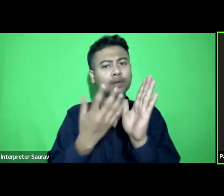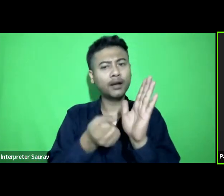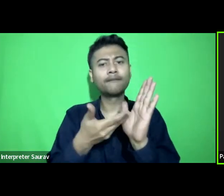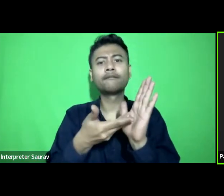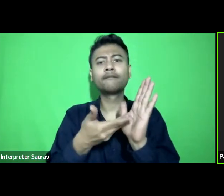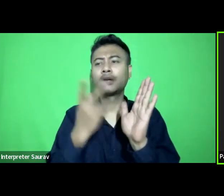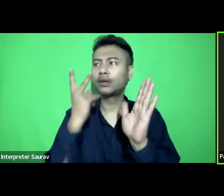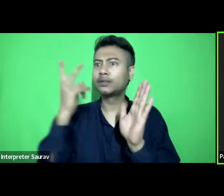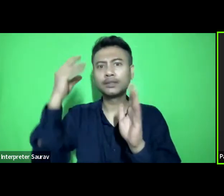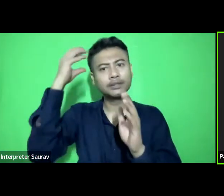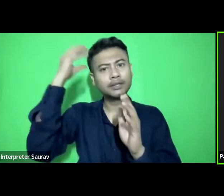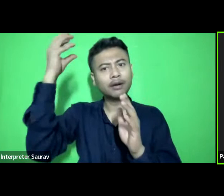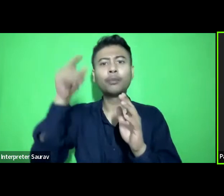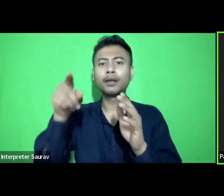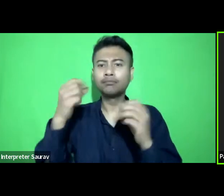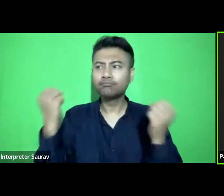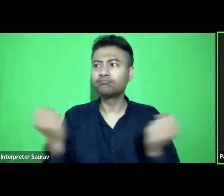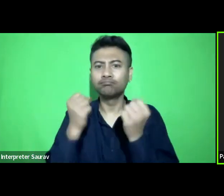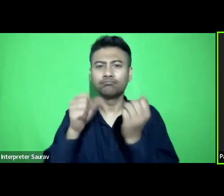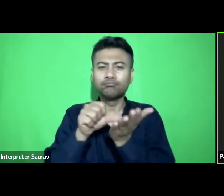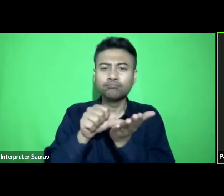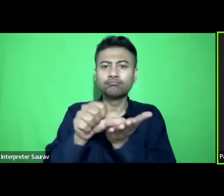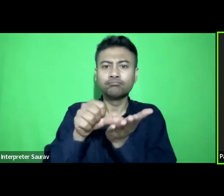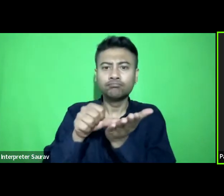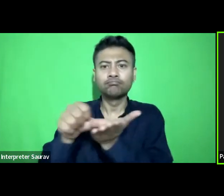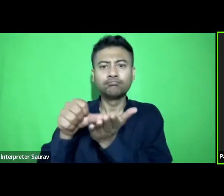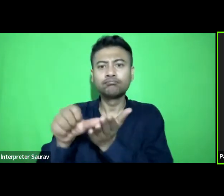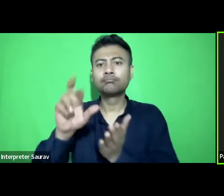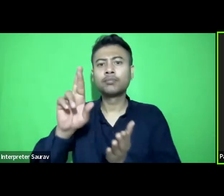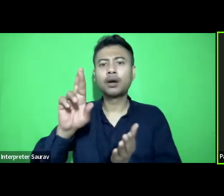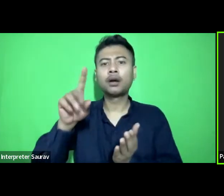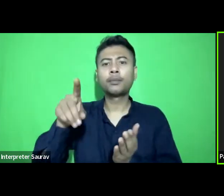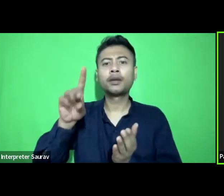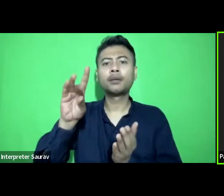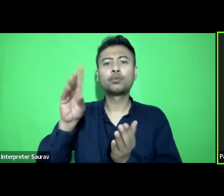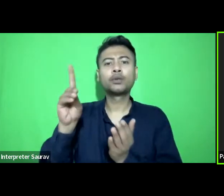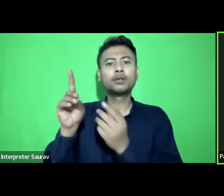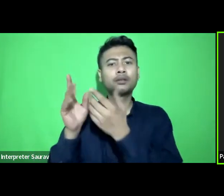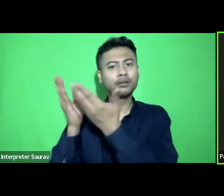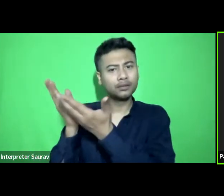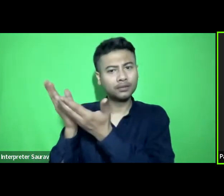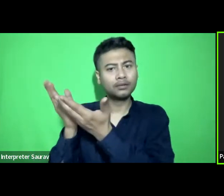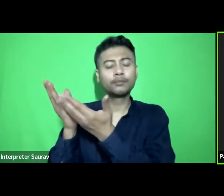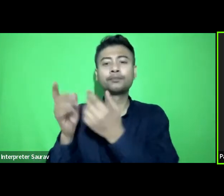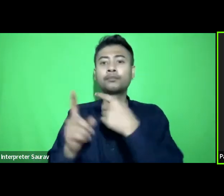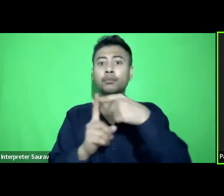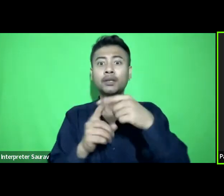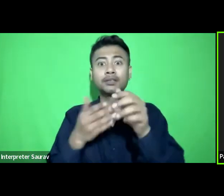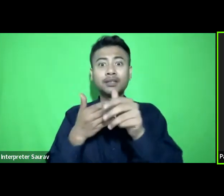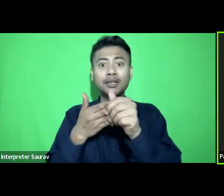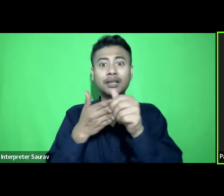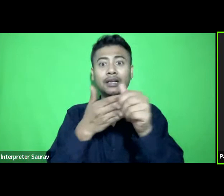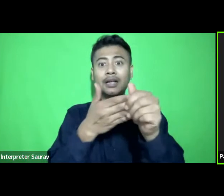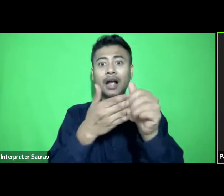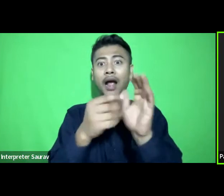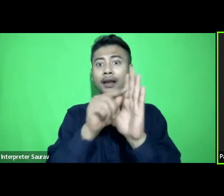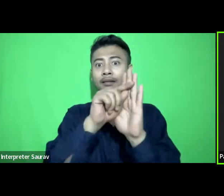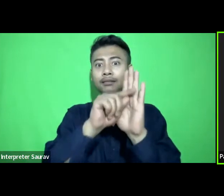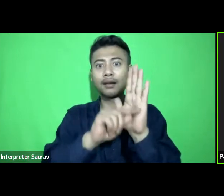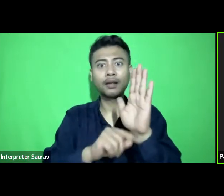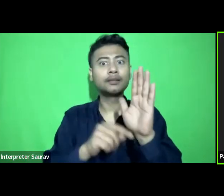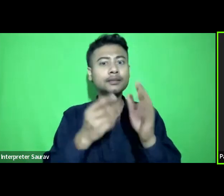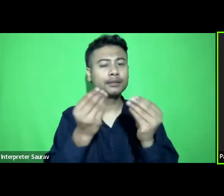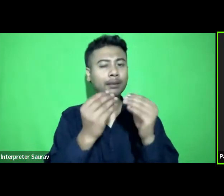under this act. We have also looked at the standards and the guidelines, and Raj, you are correct that there is